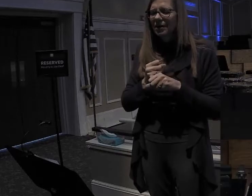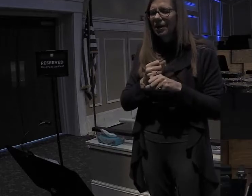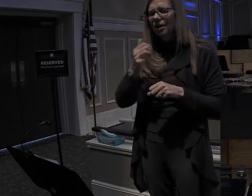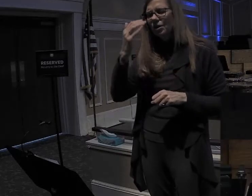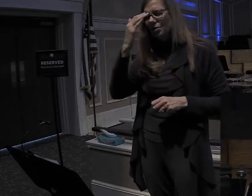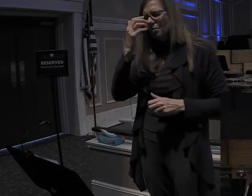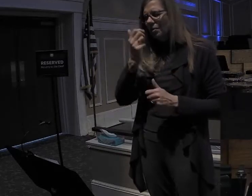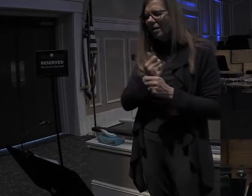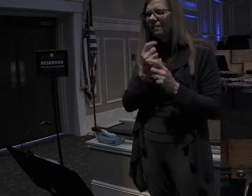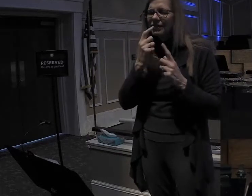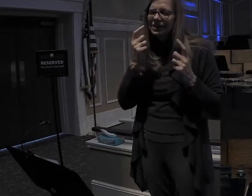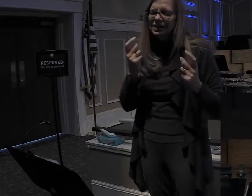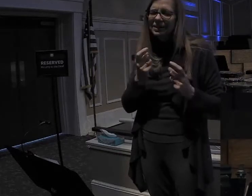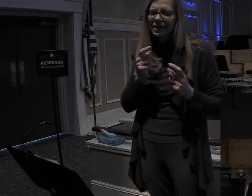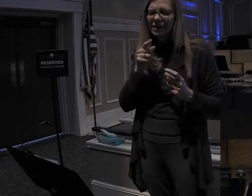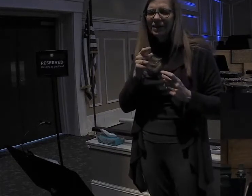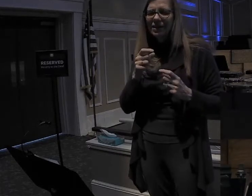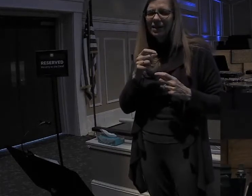commit.